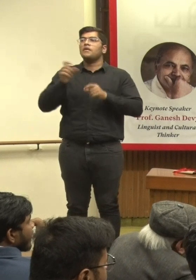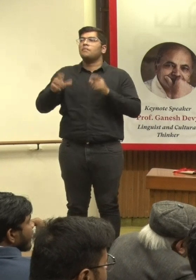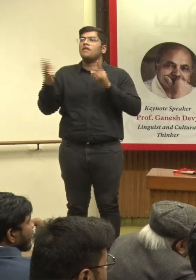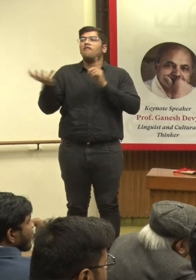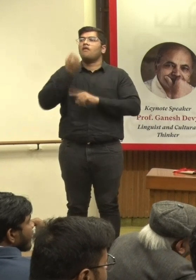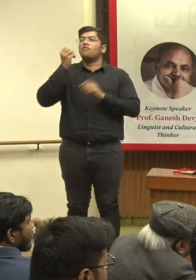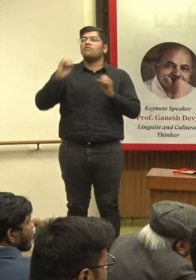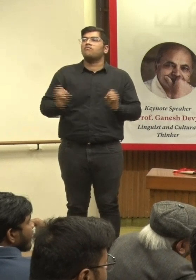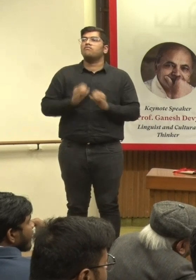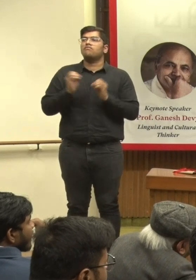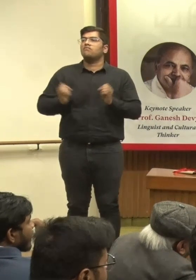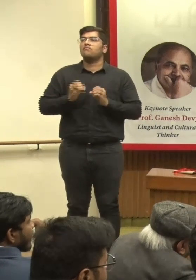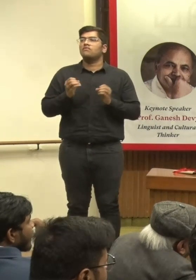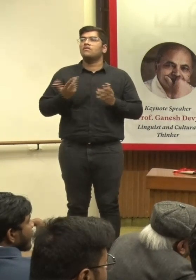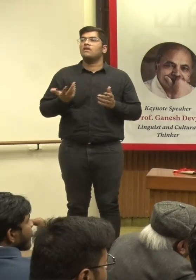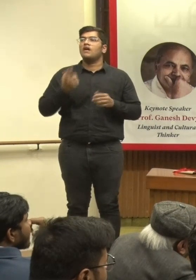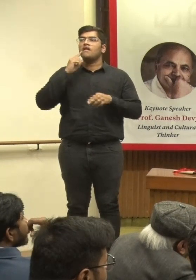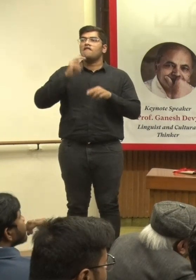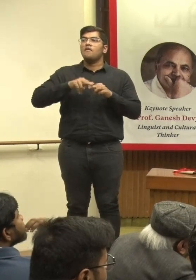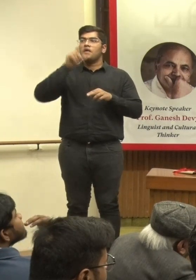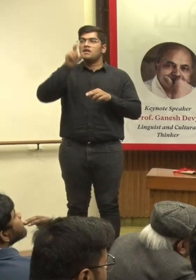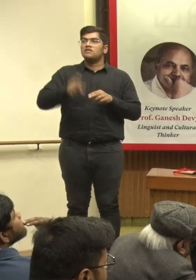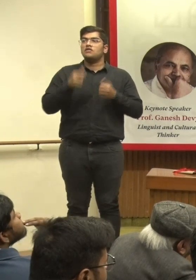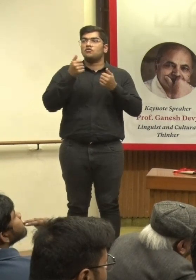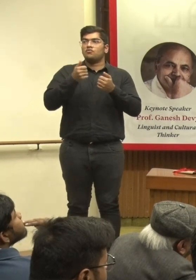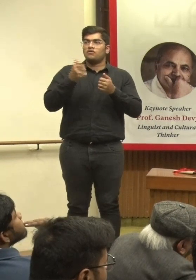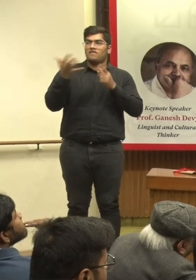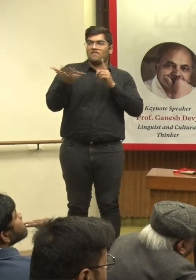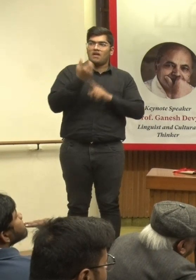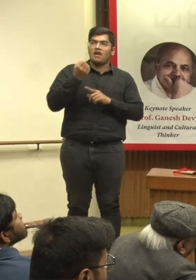candidates. Competence,